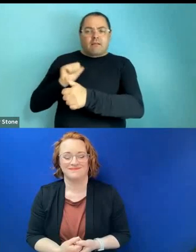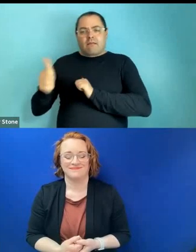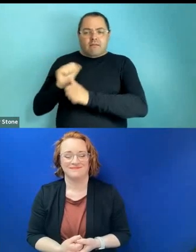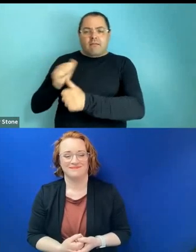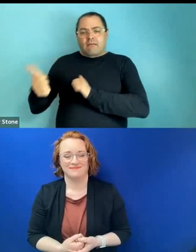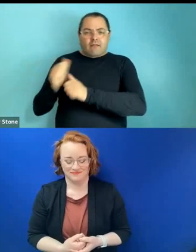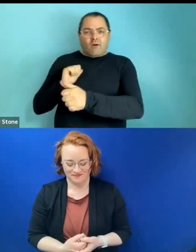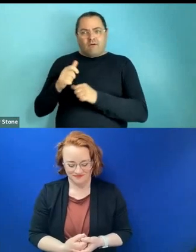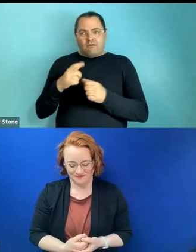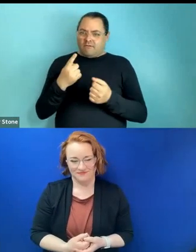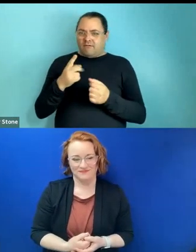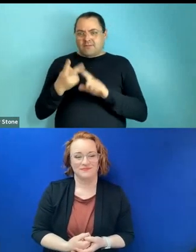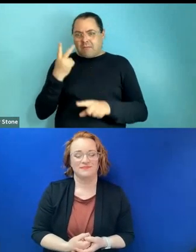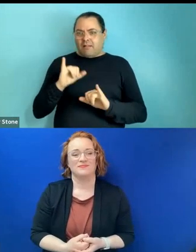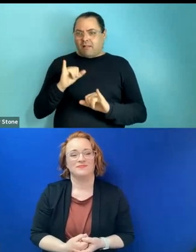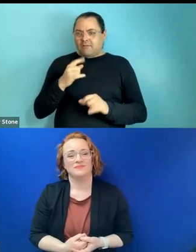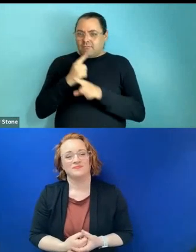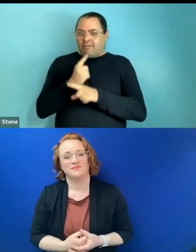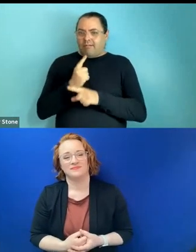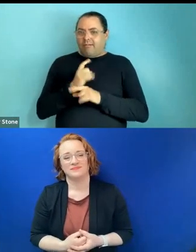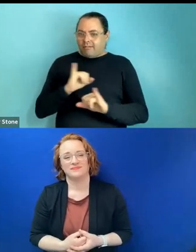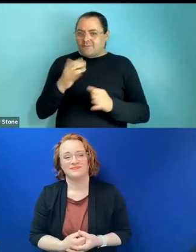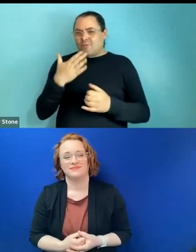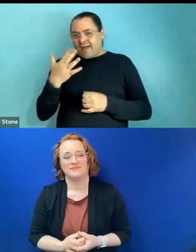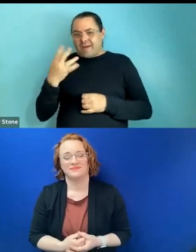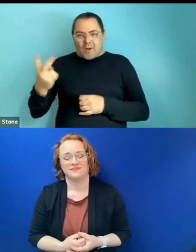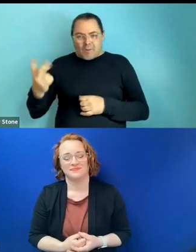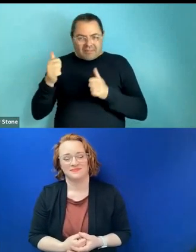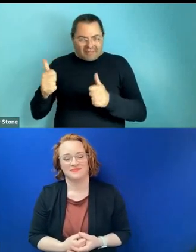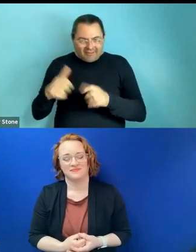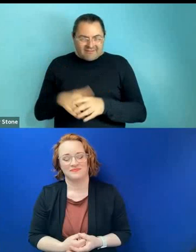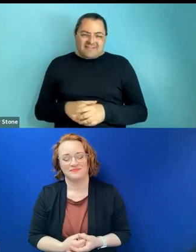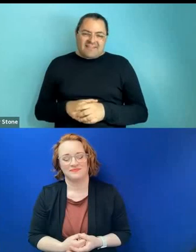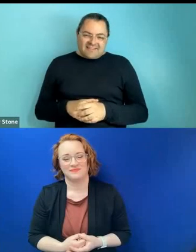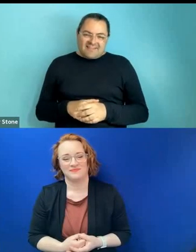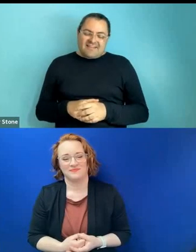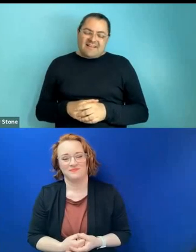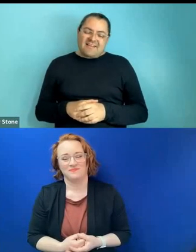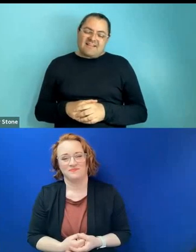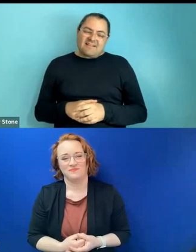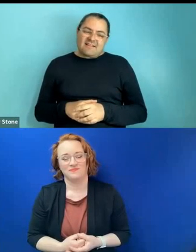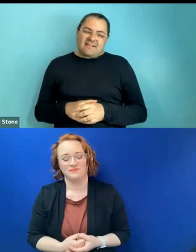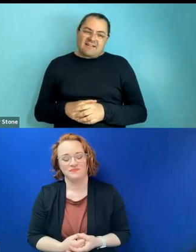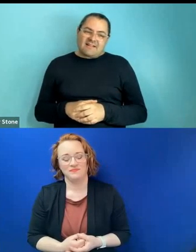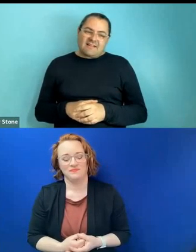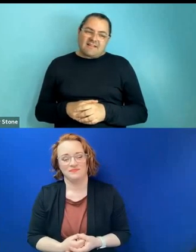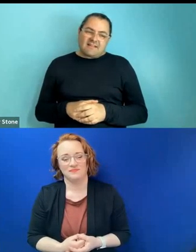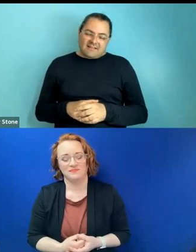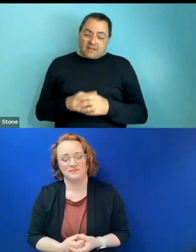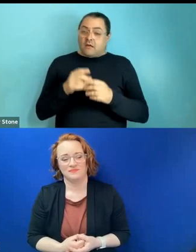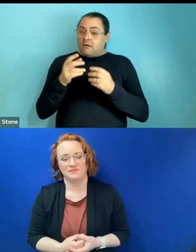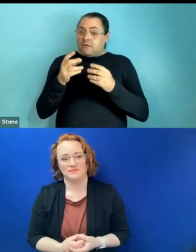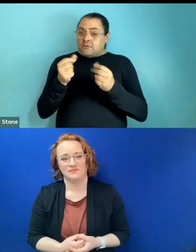they'd want to do it, and we've been going for nearly double that. So thank you to Christopher and Sarah for their time as well. For those